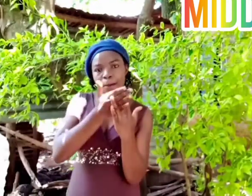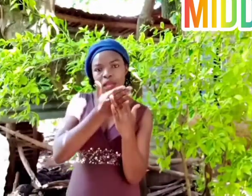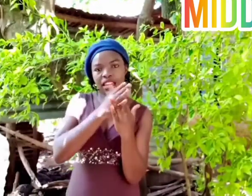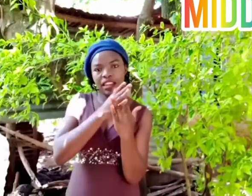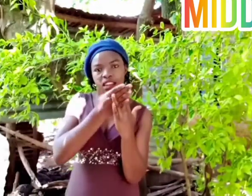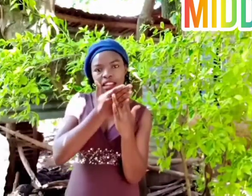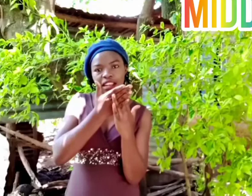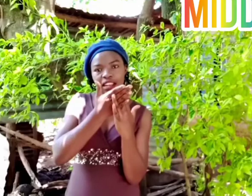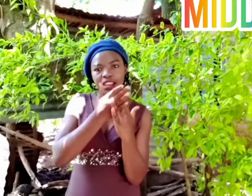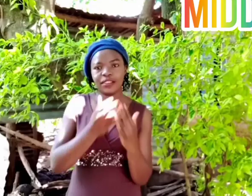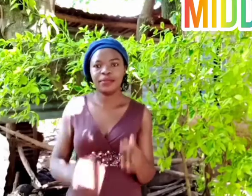Middle.